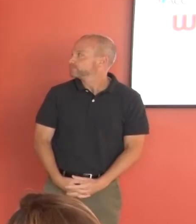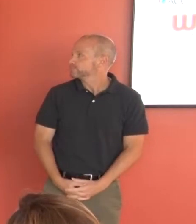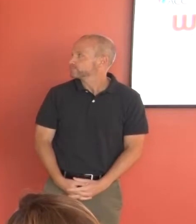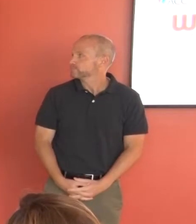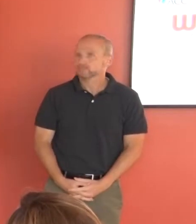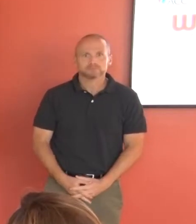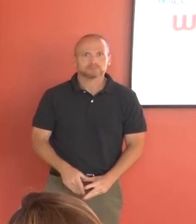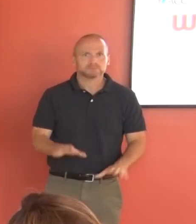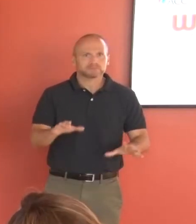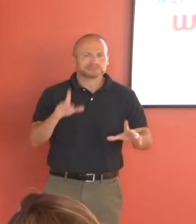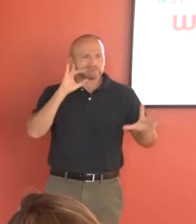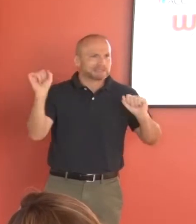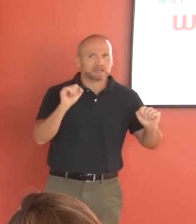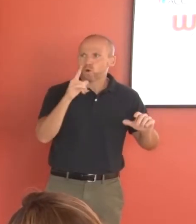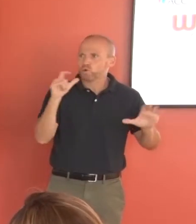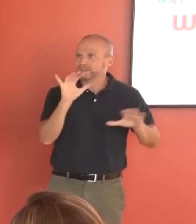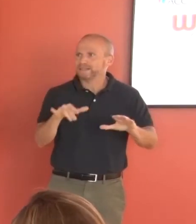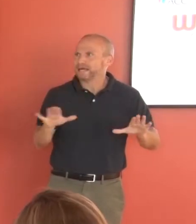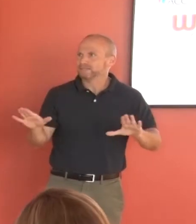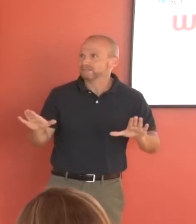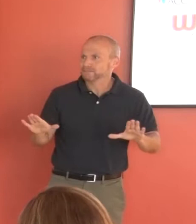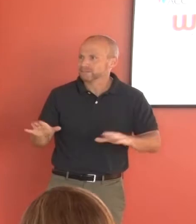Who did that? Did you do that? Okay.